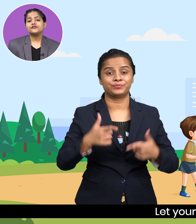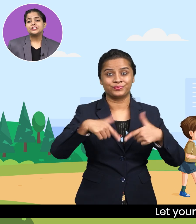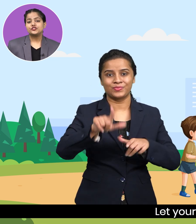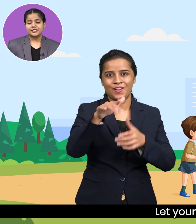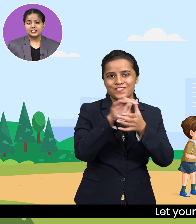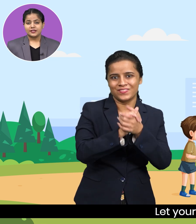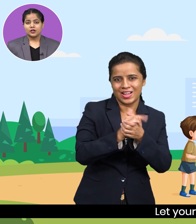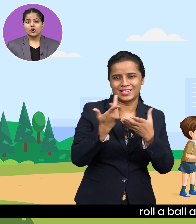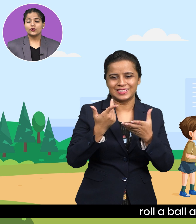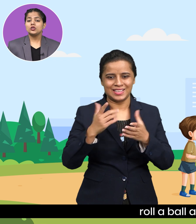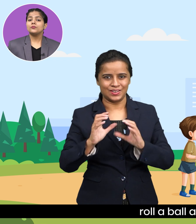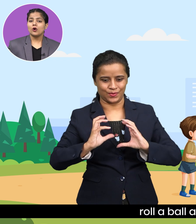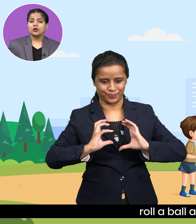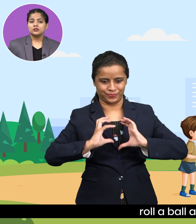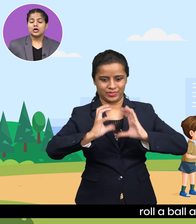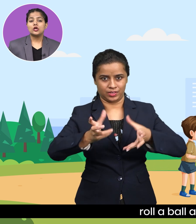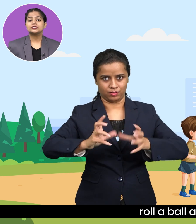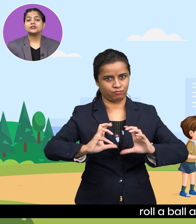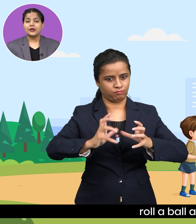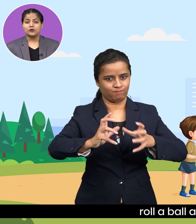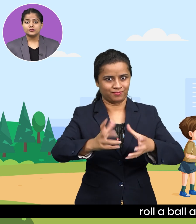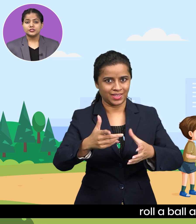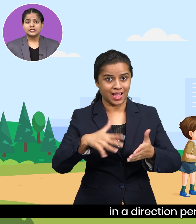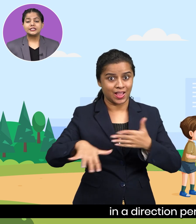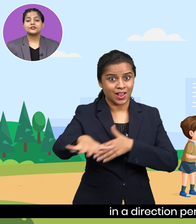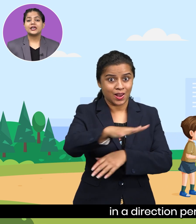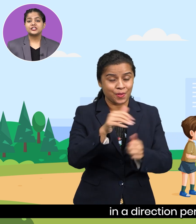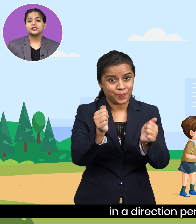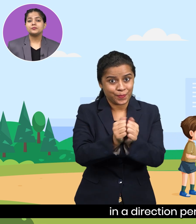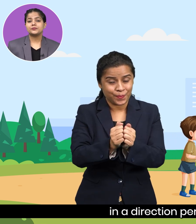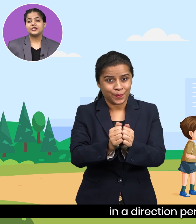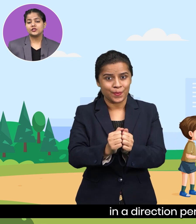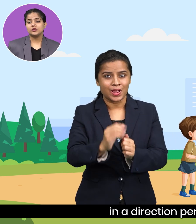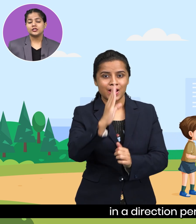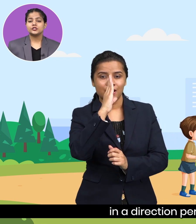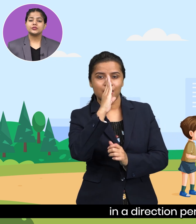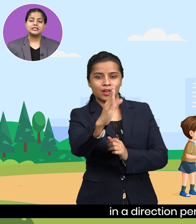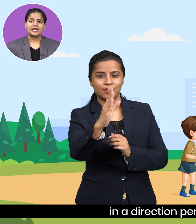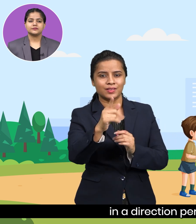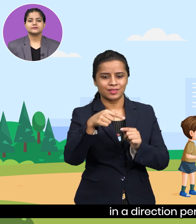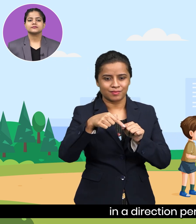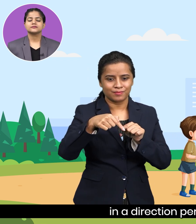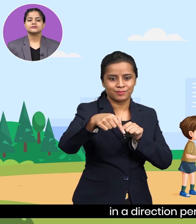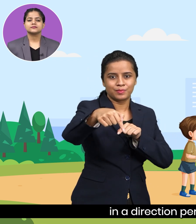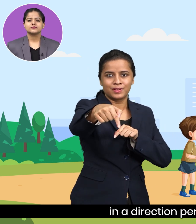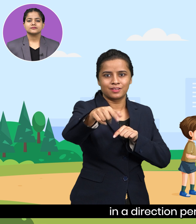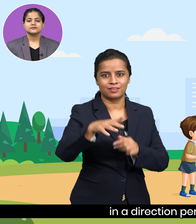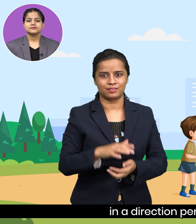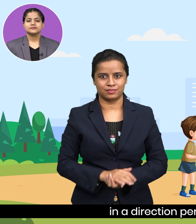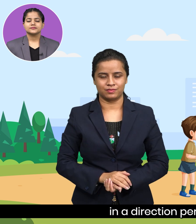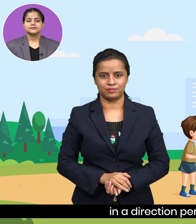Let your friend gently roll a ball along the ground in a direction perpendicular to the line.